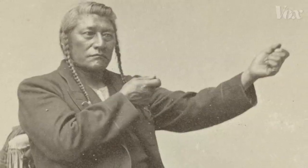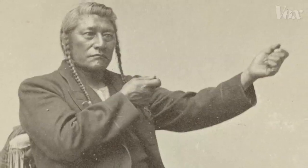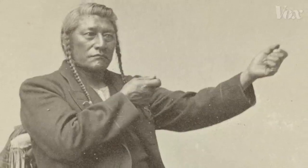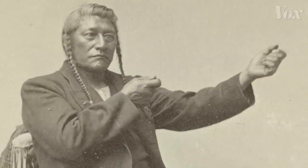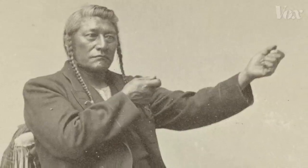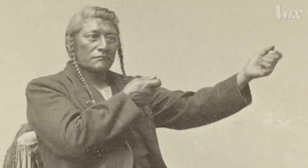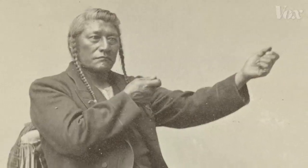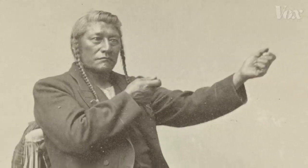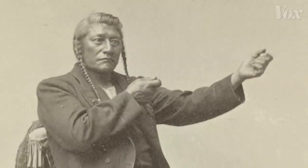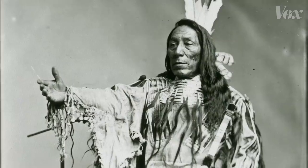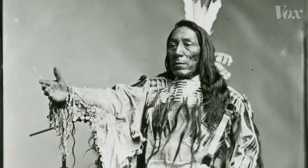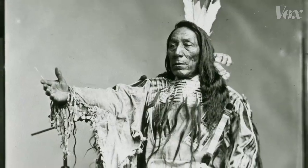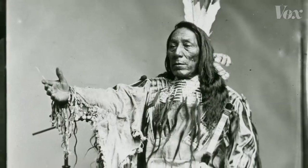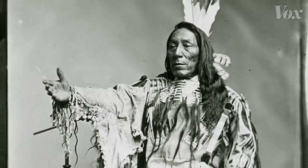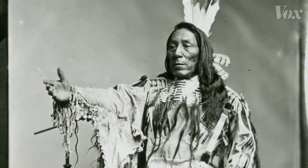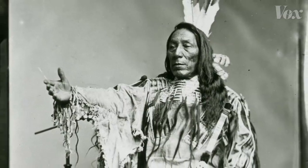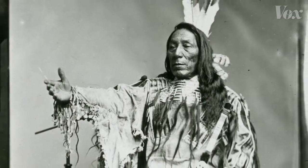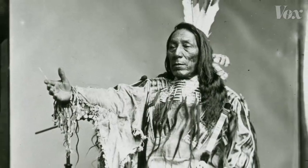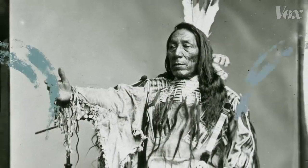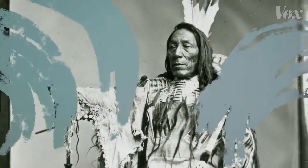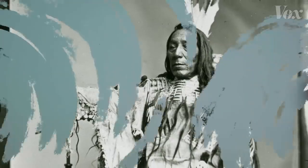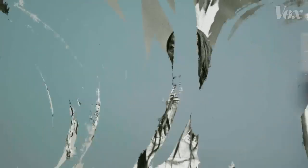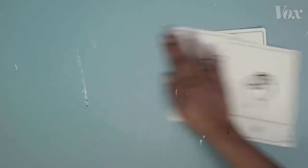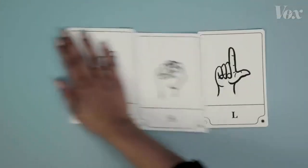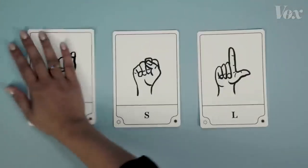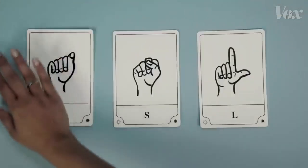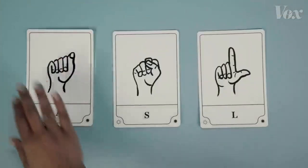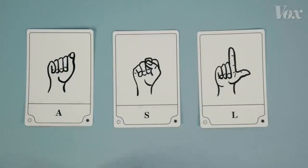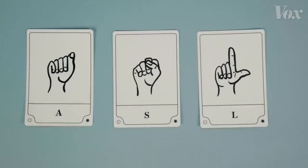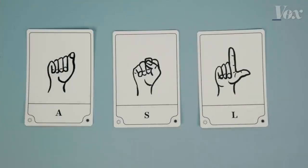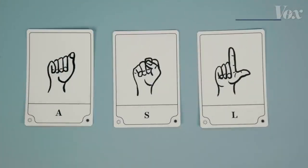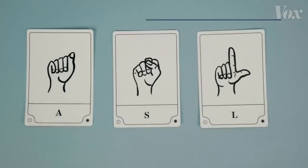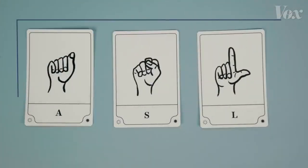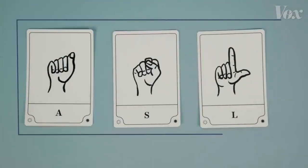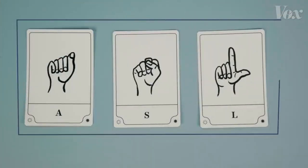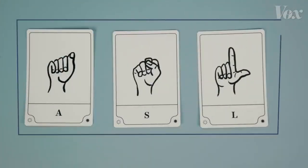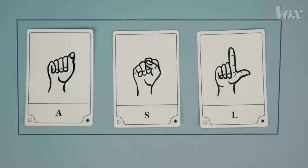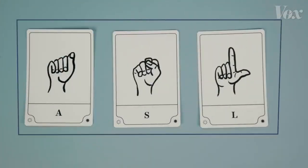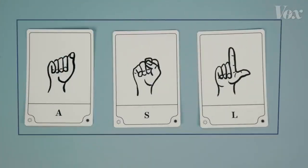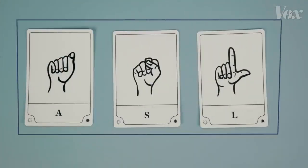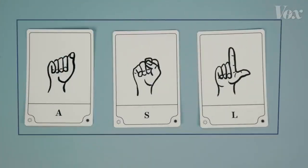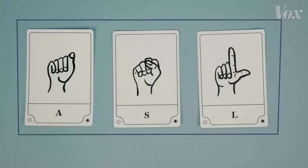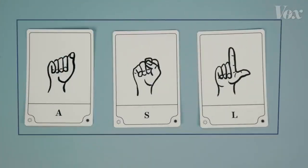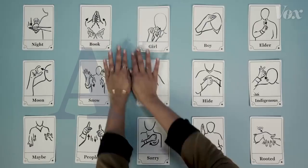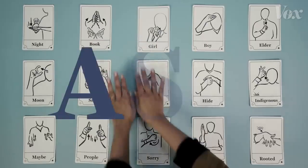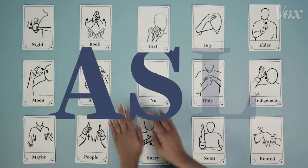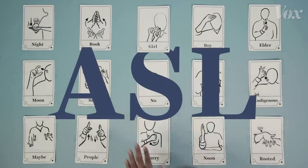Variations of hand talk were so commonly used that it would influence the formation of American Sign Language, or ASL, the predominant